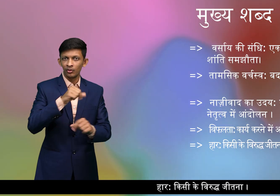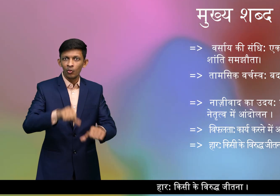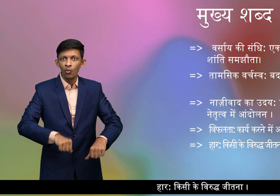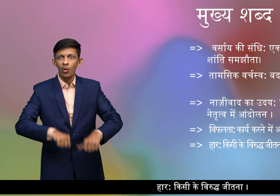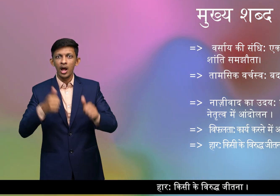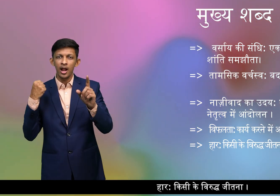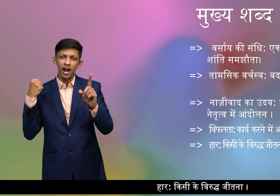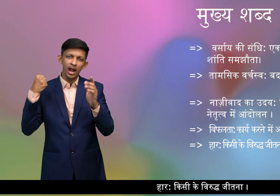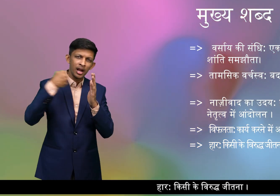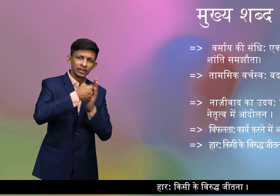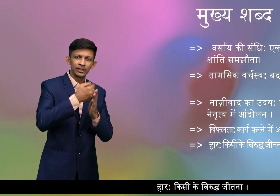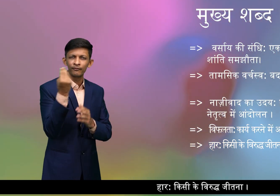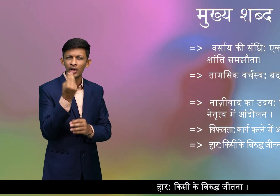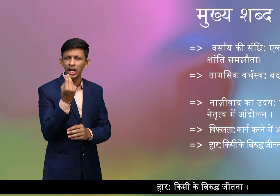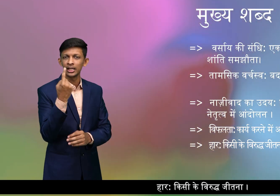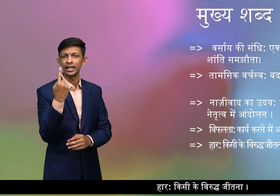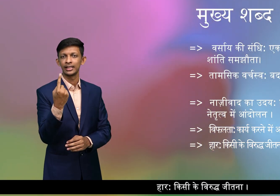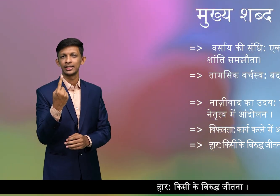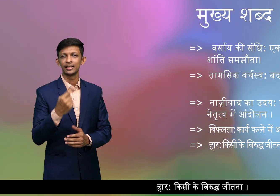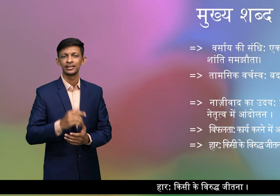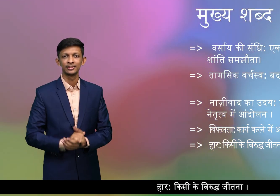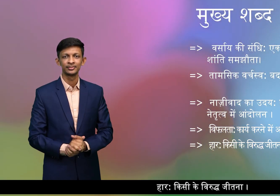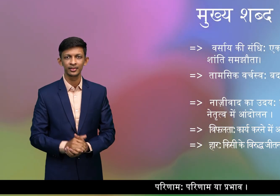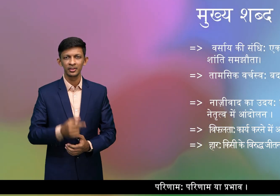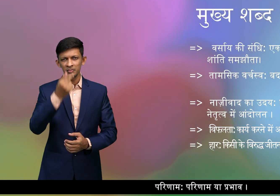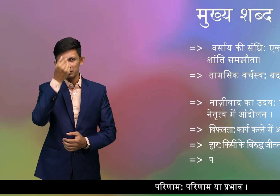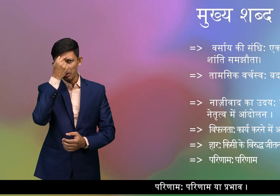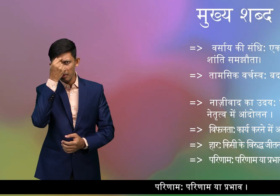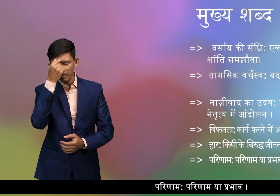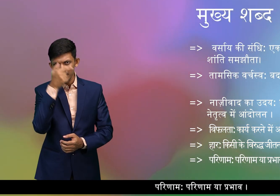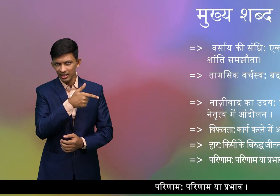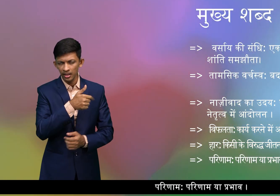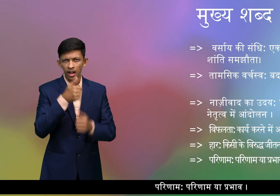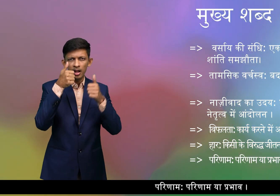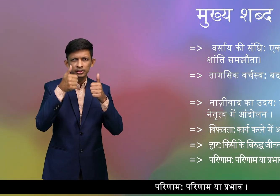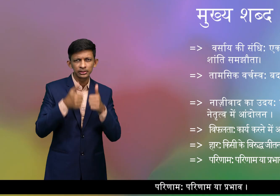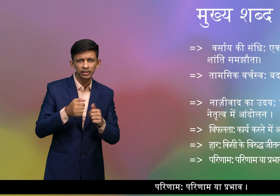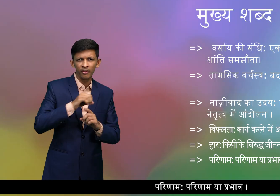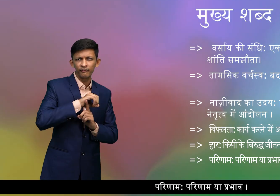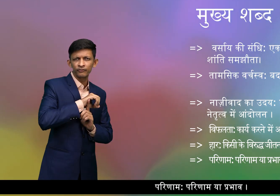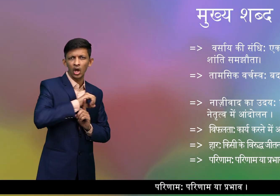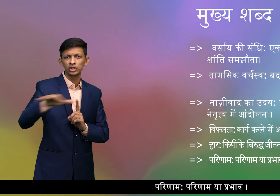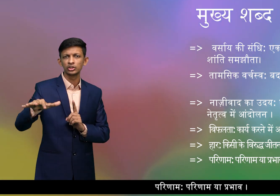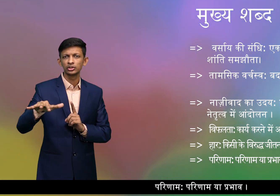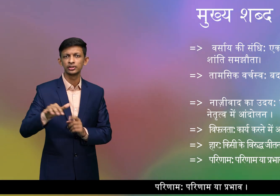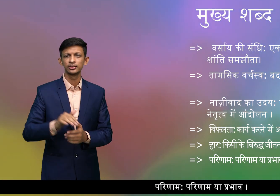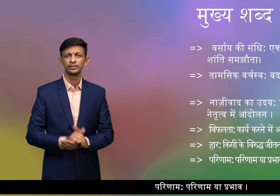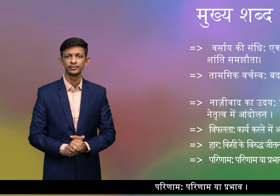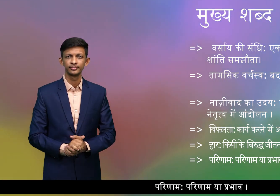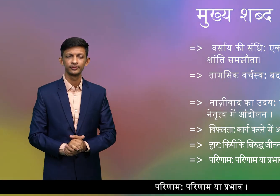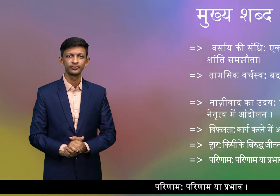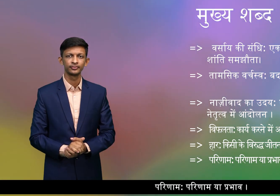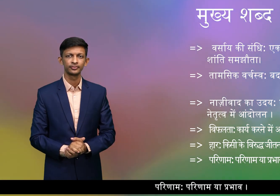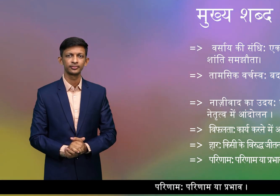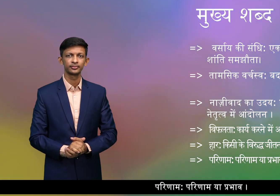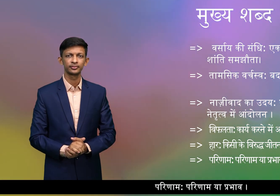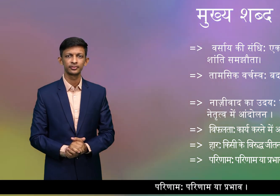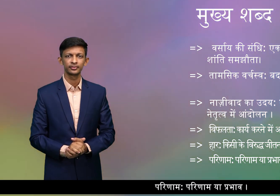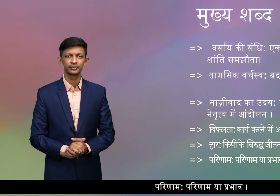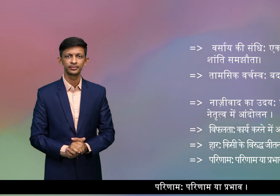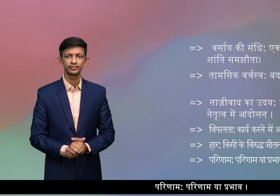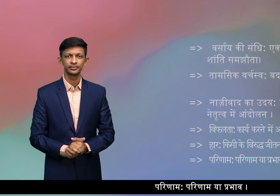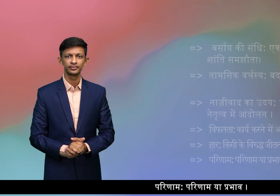Defeat, to win against someone. Consequences, result or effect.